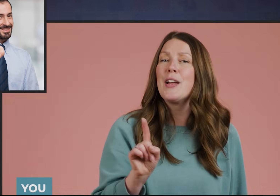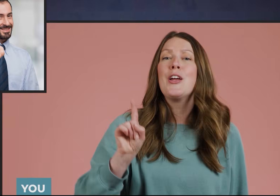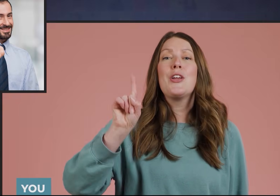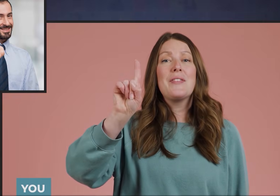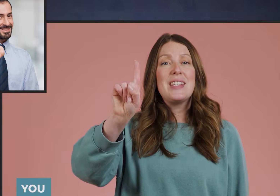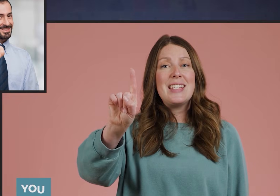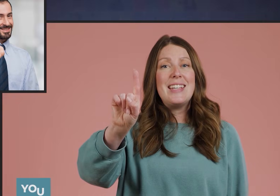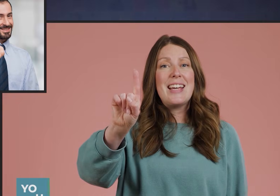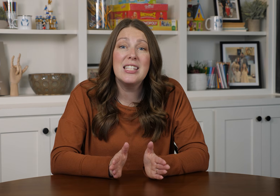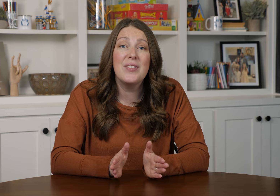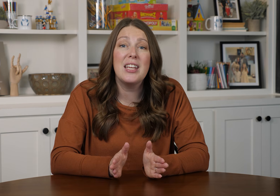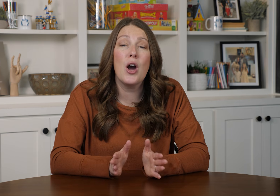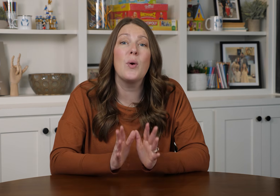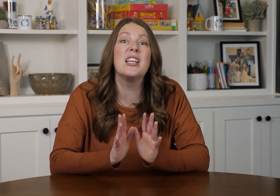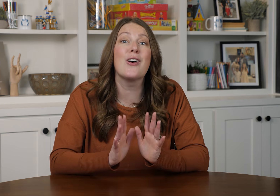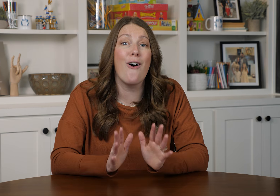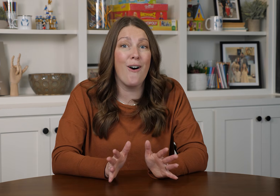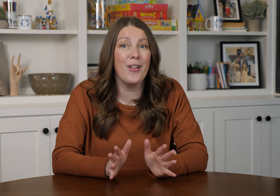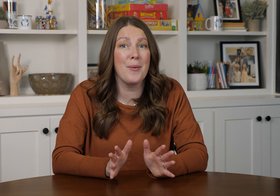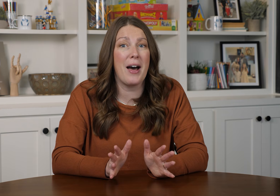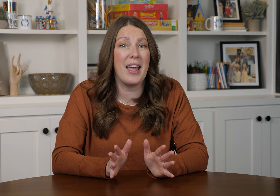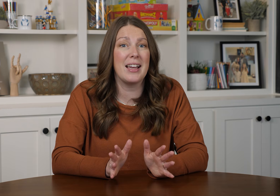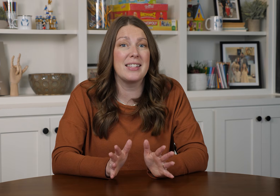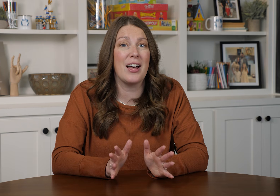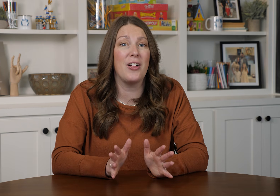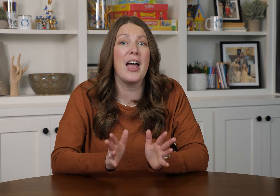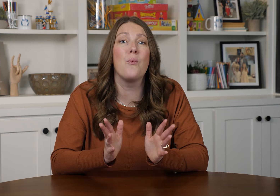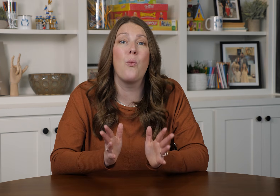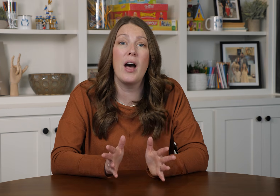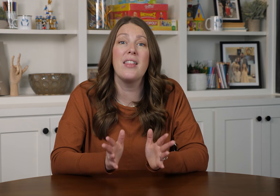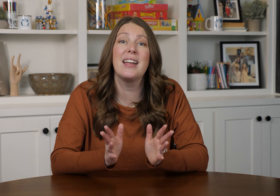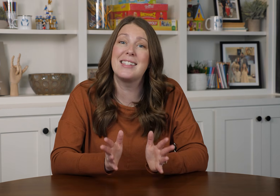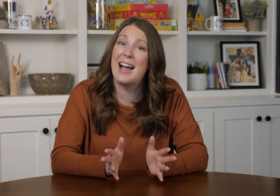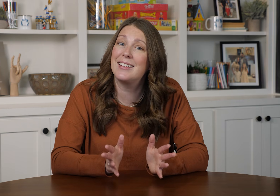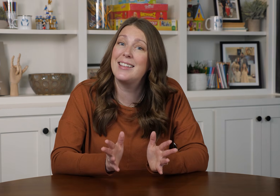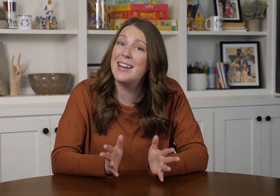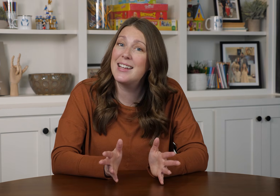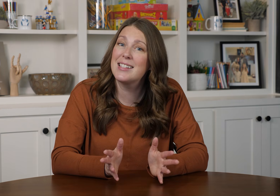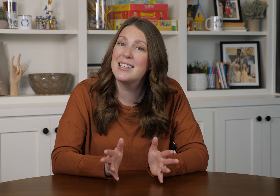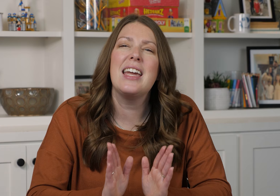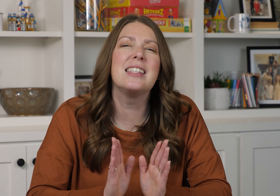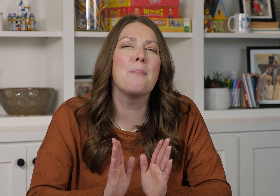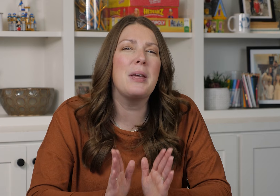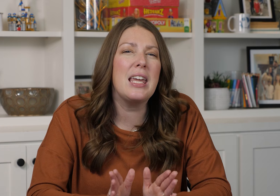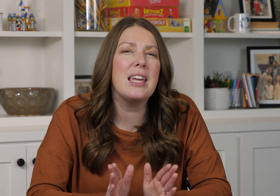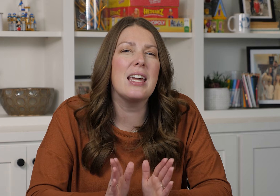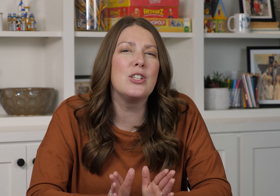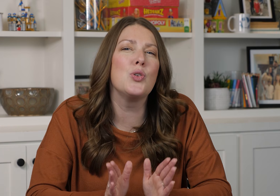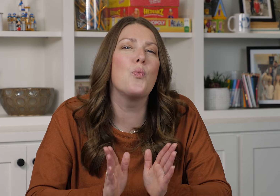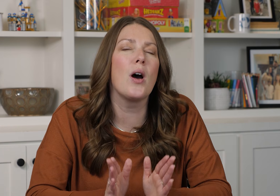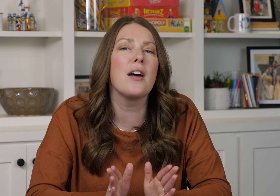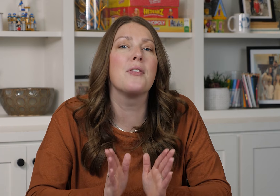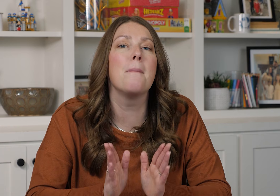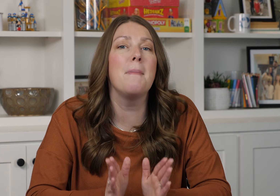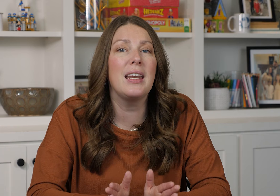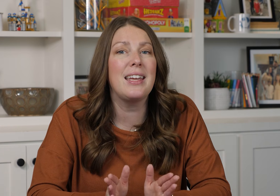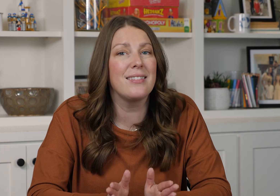ASL. This video is all about ASL and what exactly that is. It's a peek into one of the many